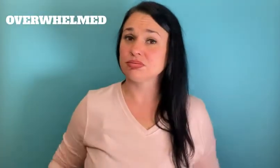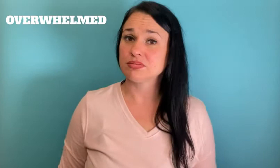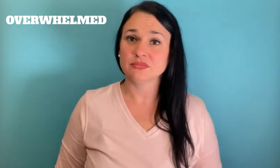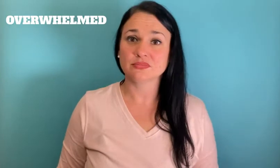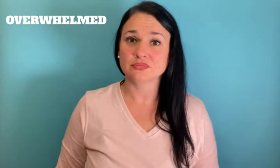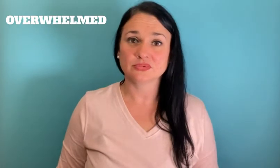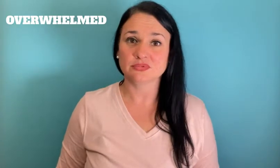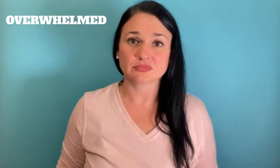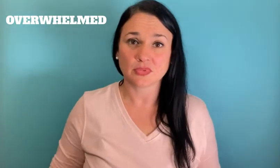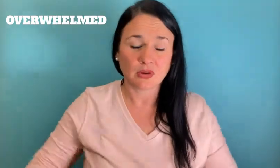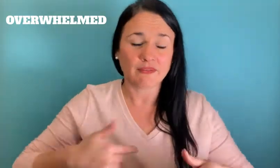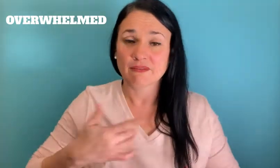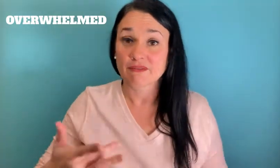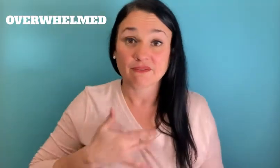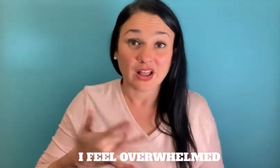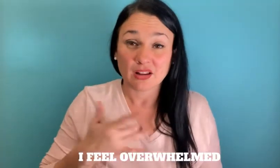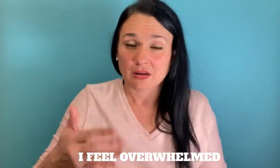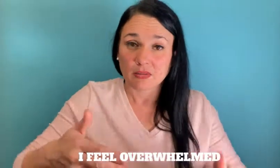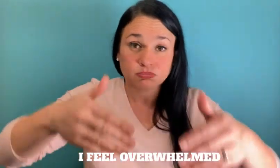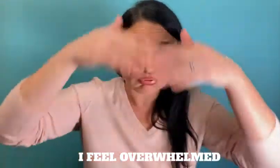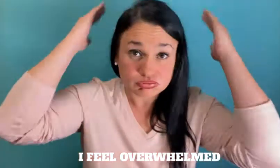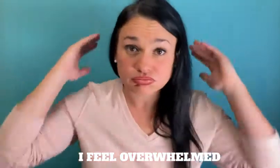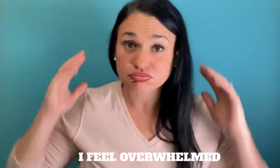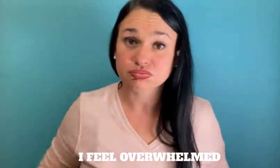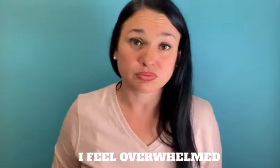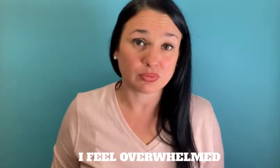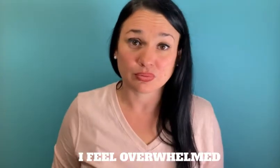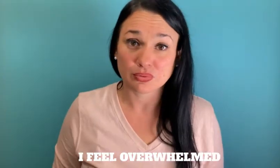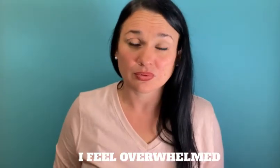Overwhelmed. Whew. I'm feeling overwhelmed.